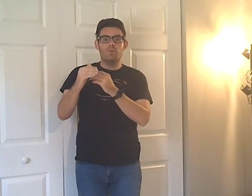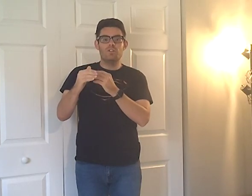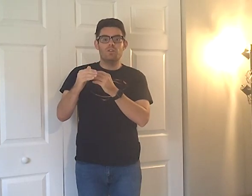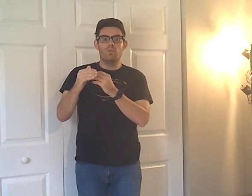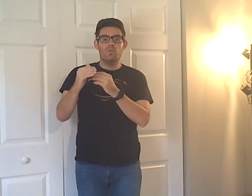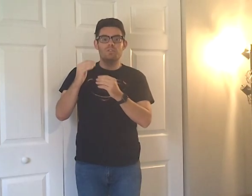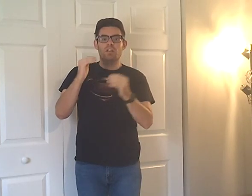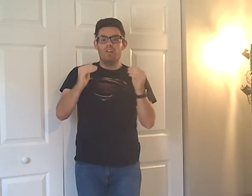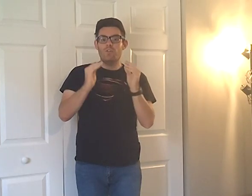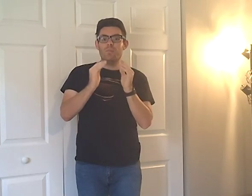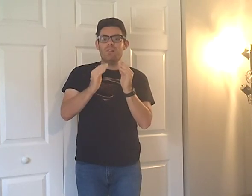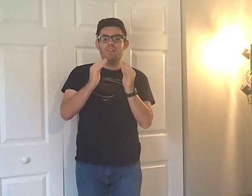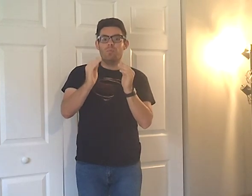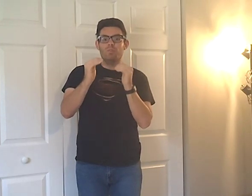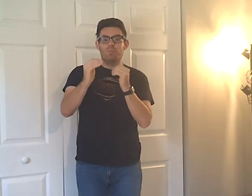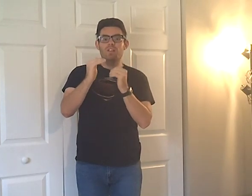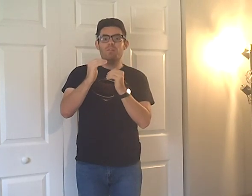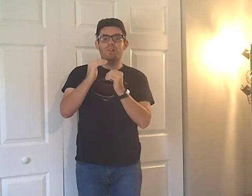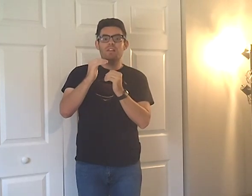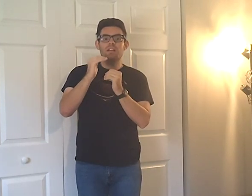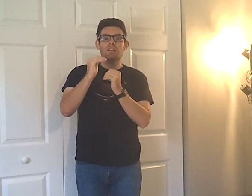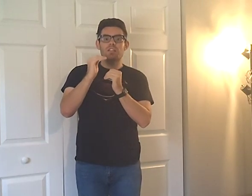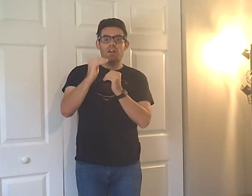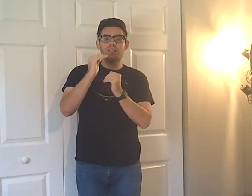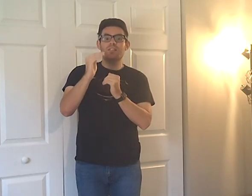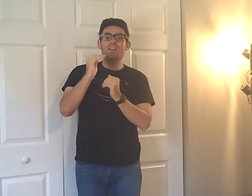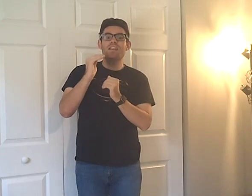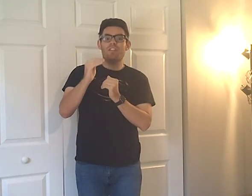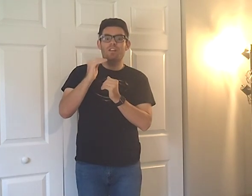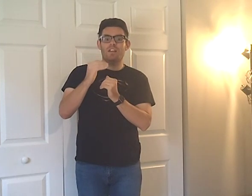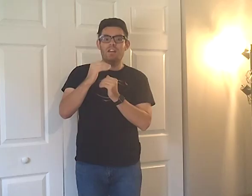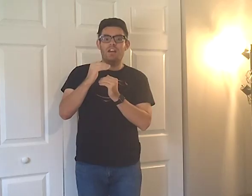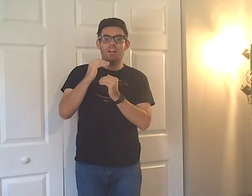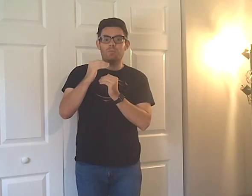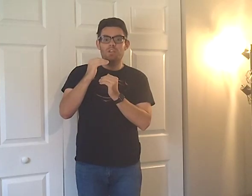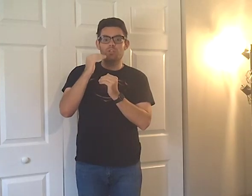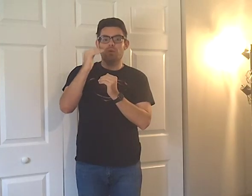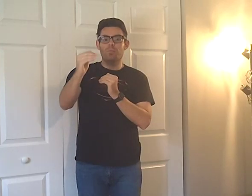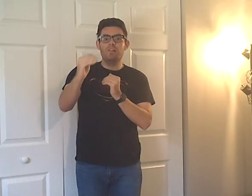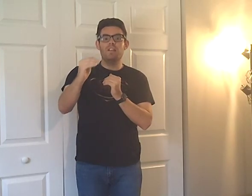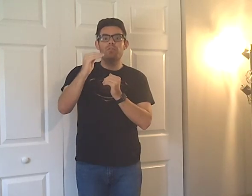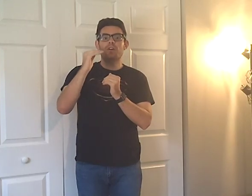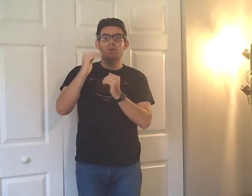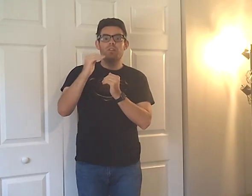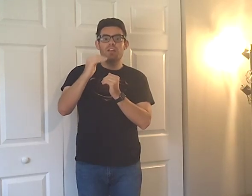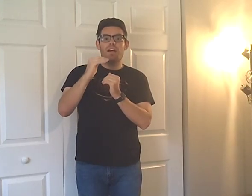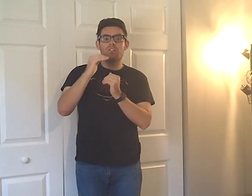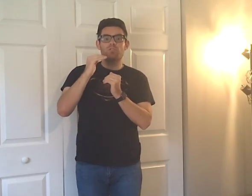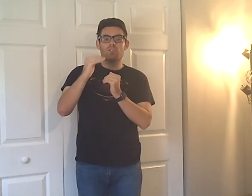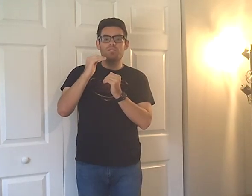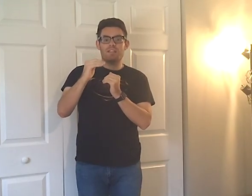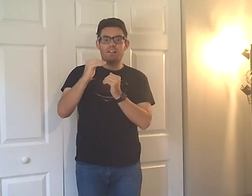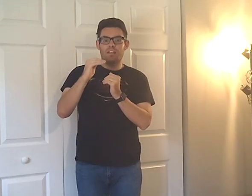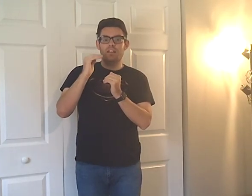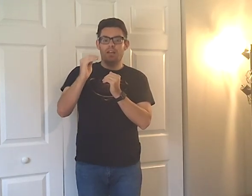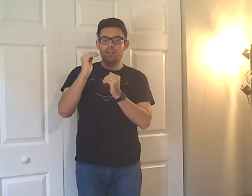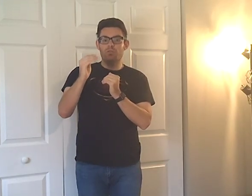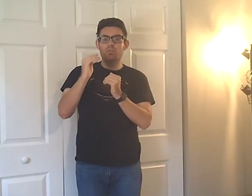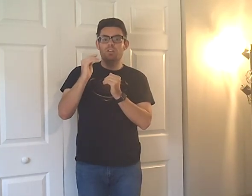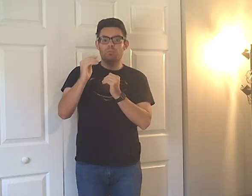emotion in the roles, and very believable. And the believability, that's key, I think, in any cast, because you want to believe what the actors are selling, and you do in this